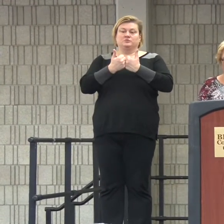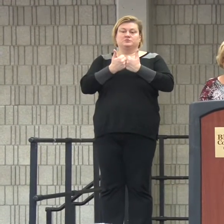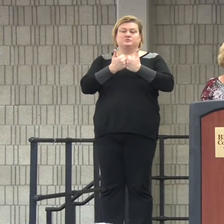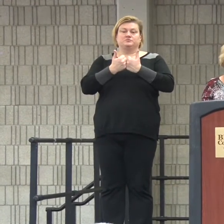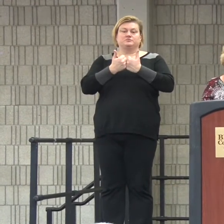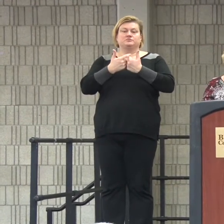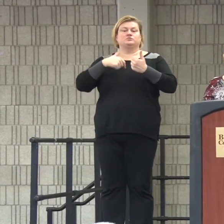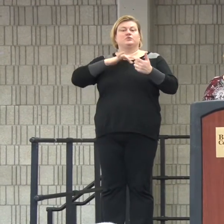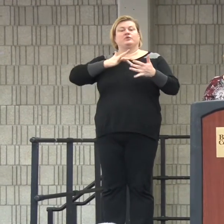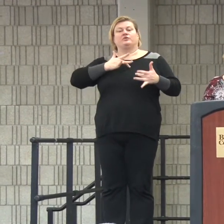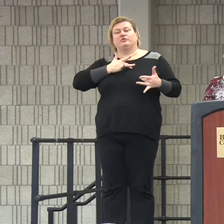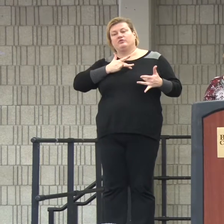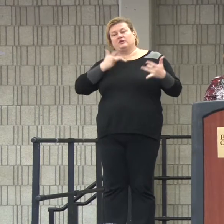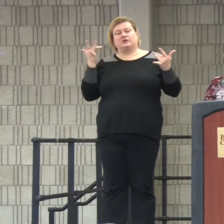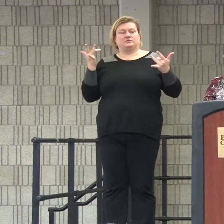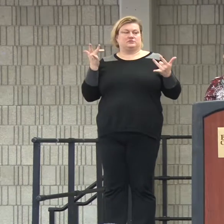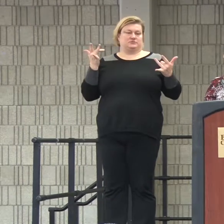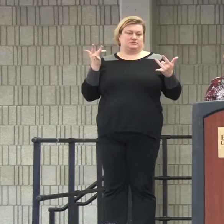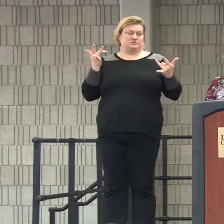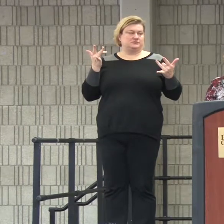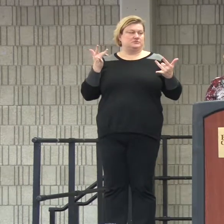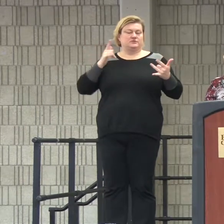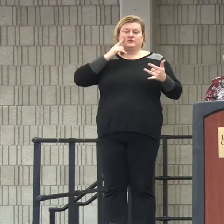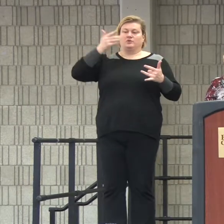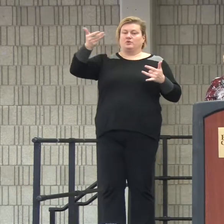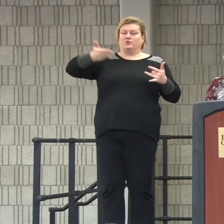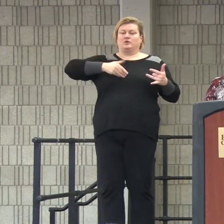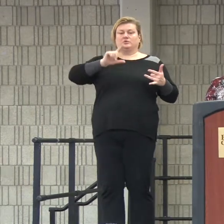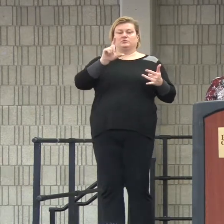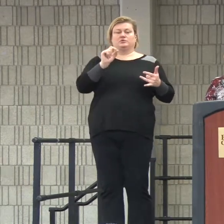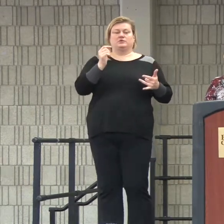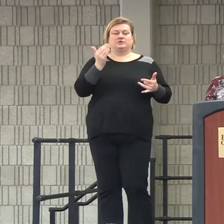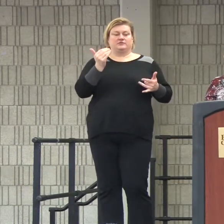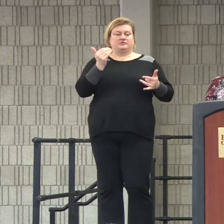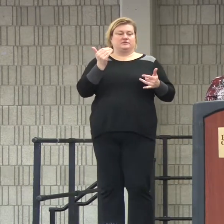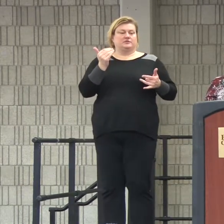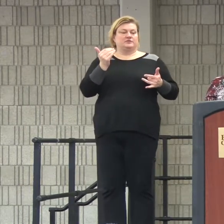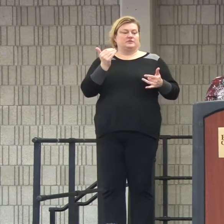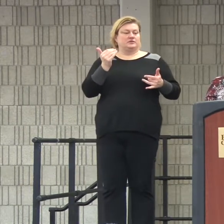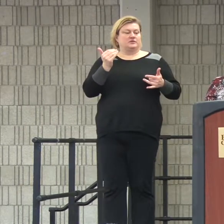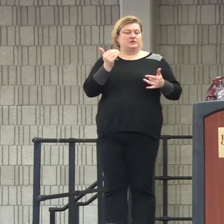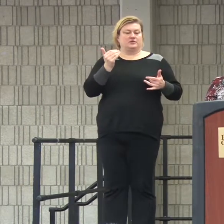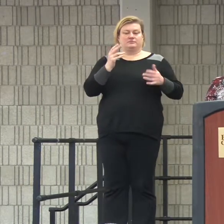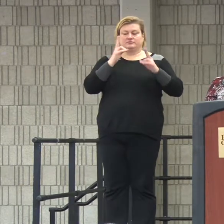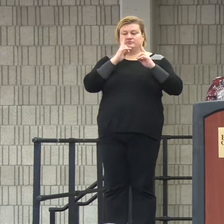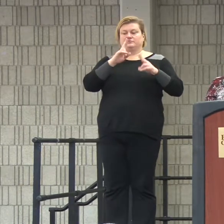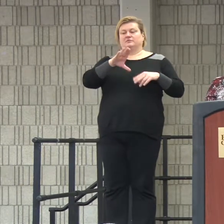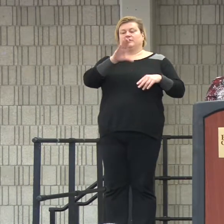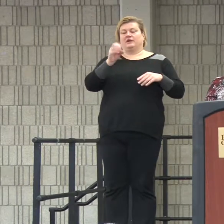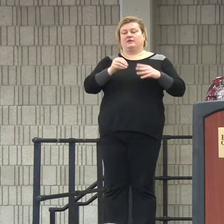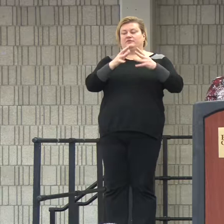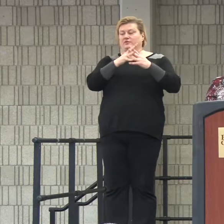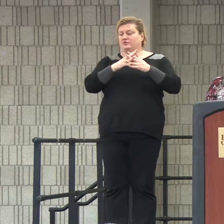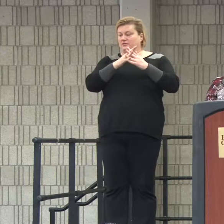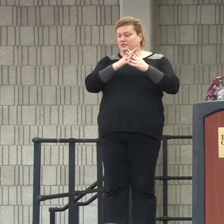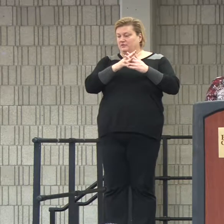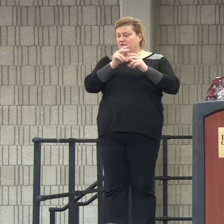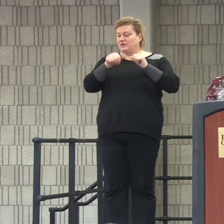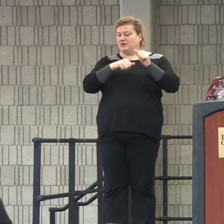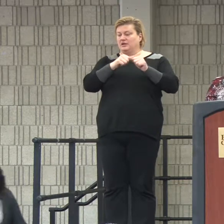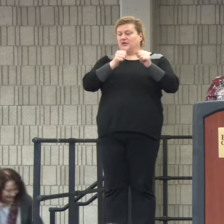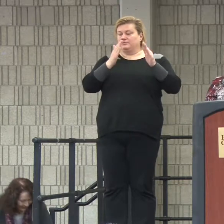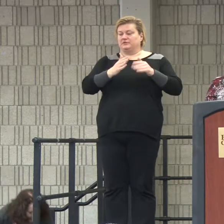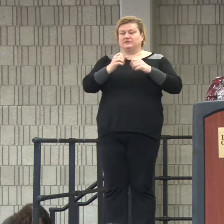we are thrilled to welcome the 2015 Distinguished African America Alumna of the